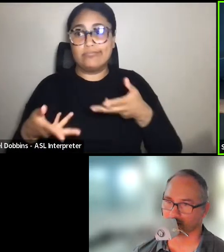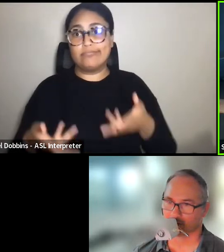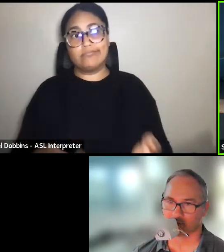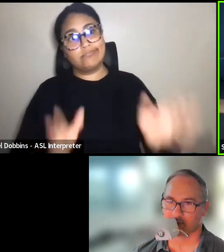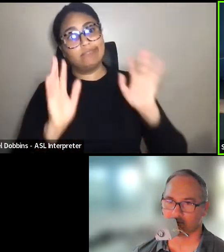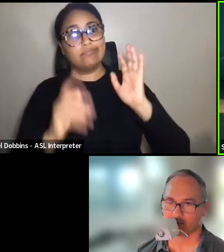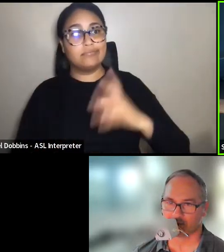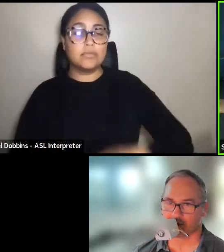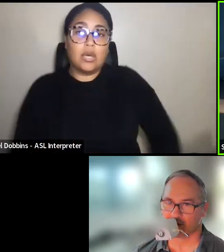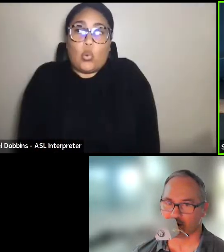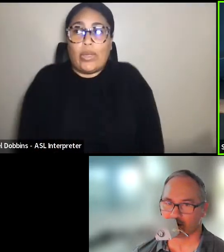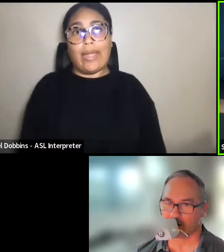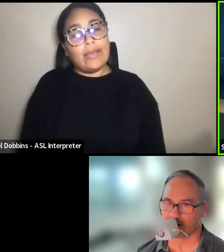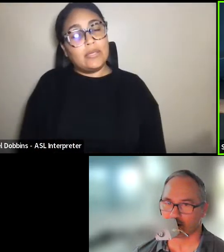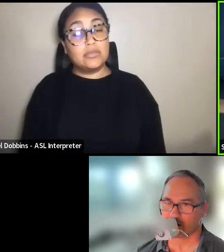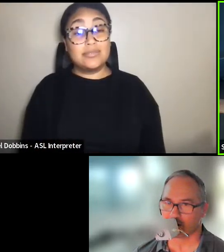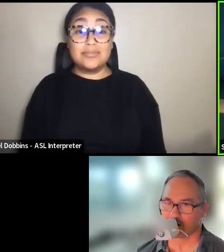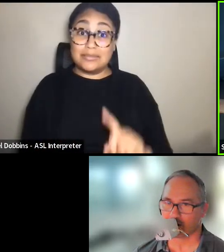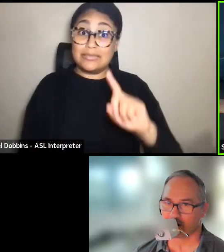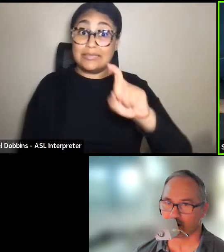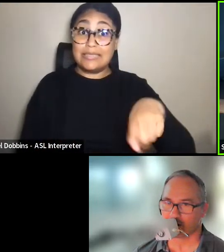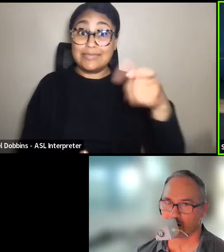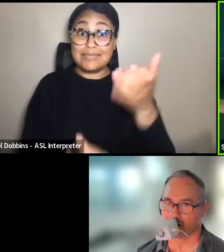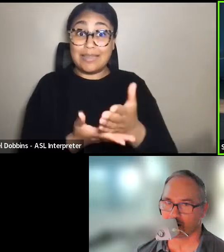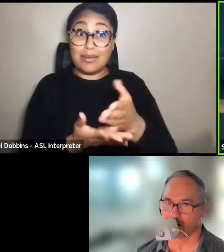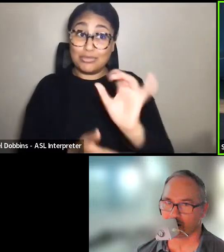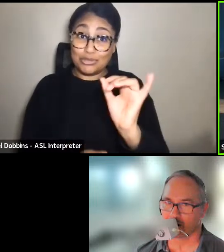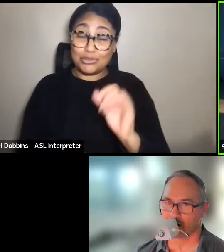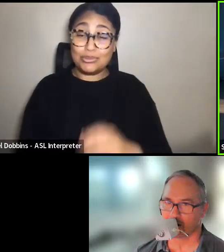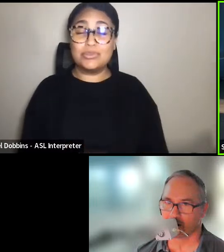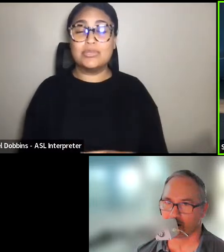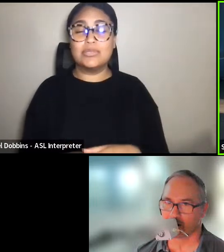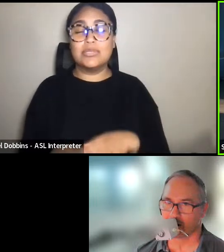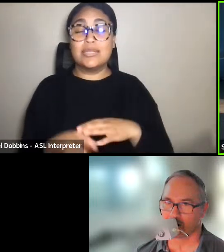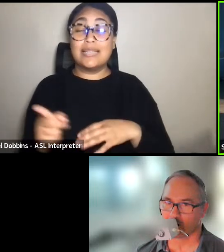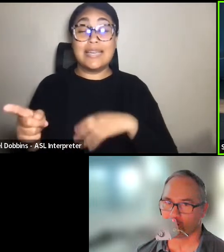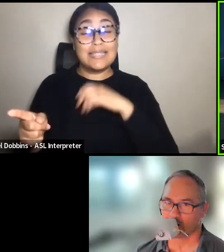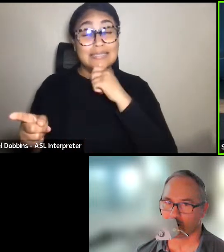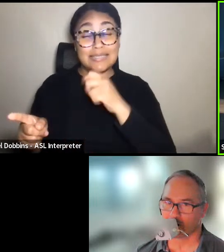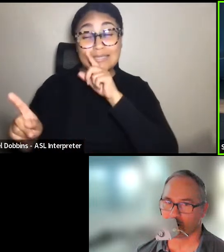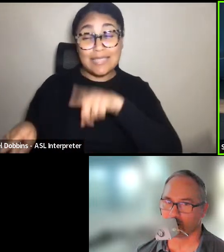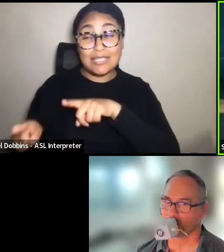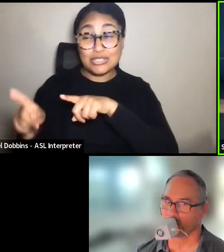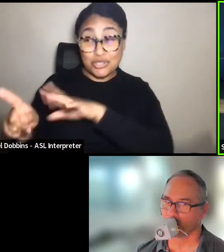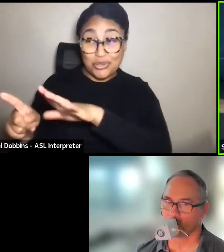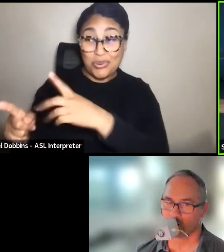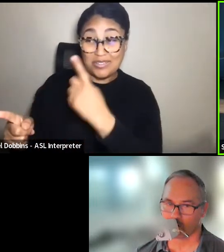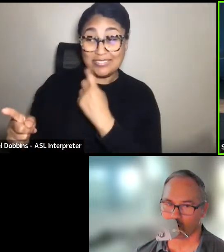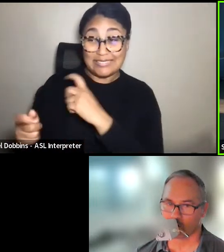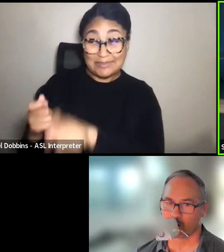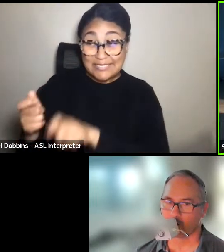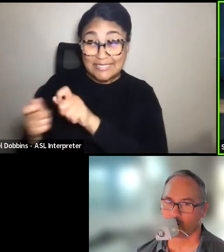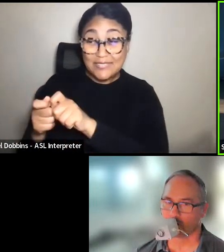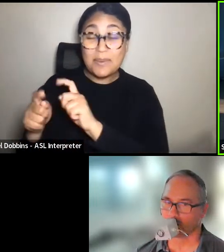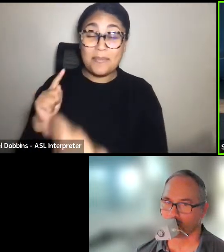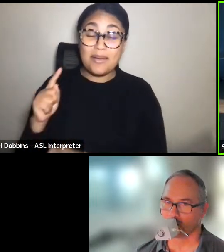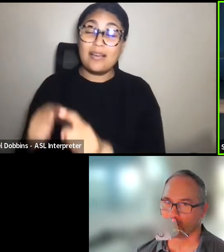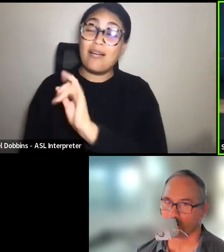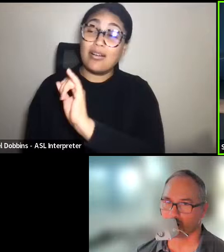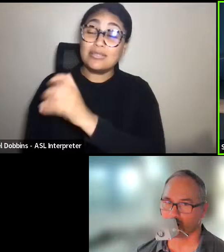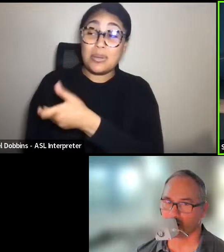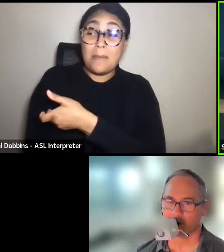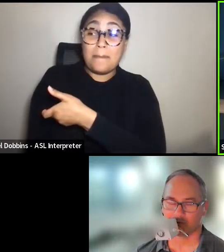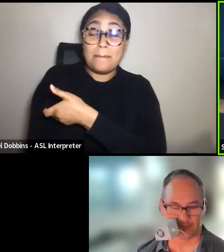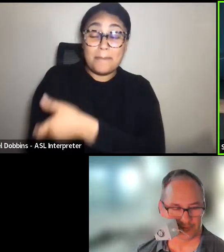I do believe we need to put a stop to that. So it doesn't answer your question specifically. I also think there's power in the